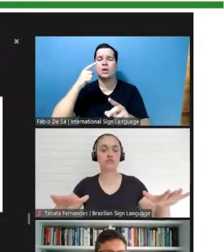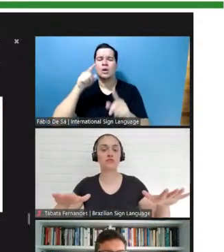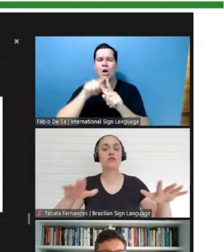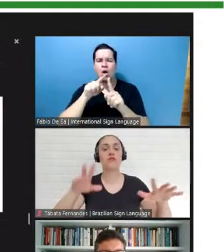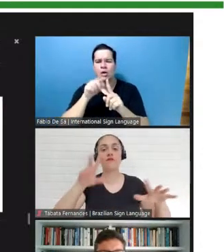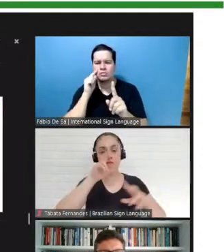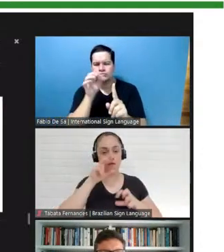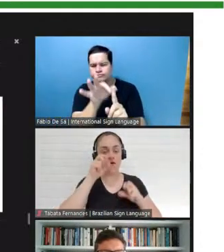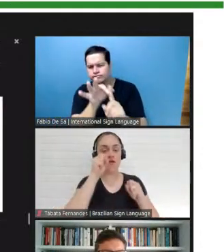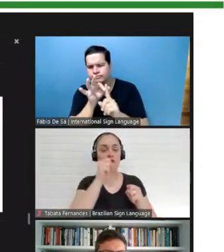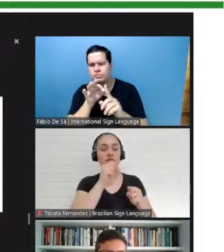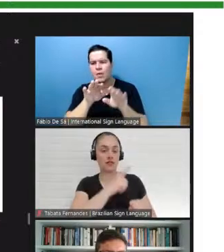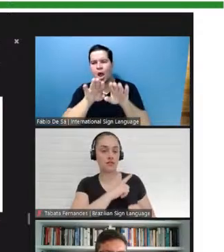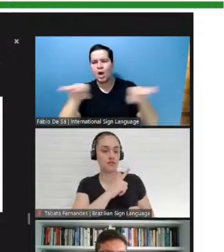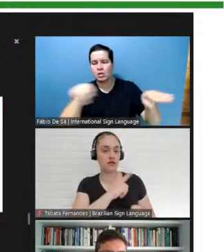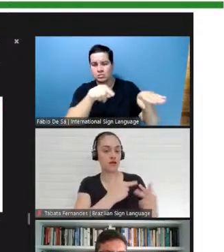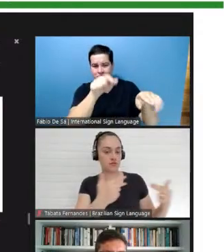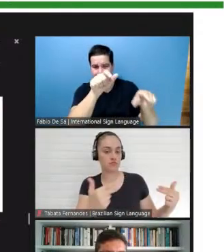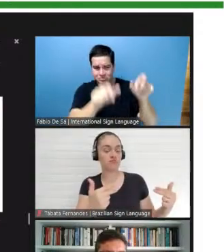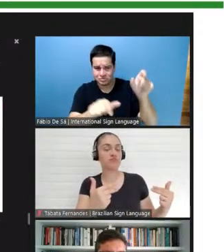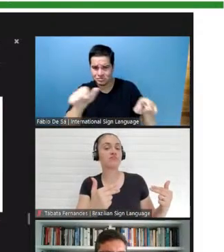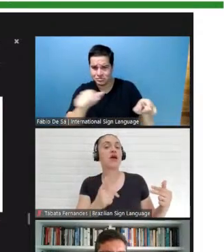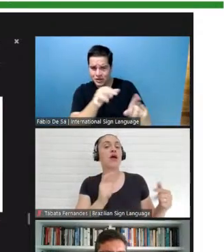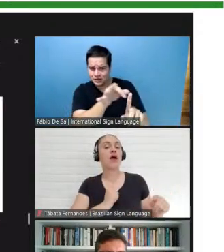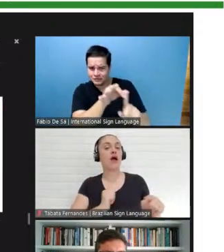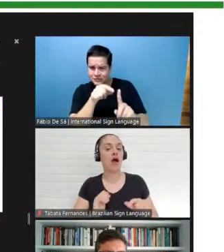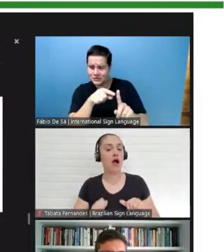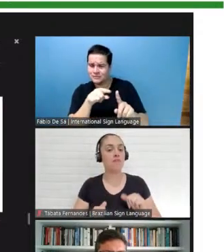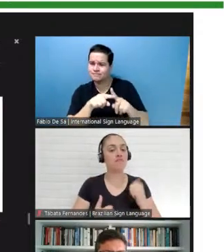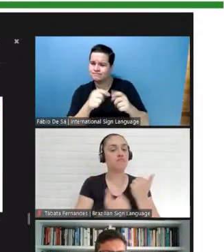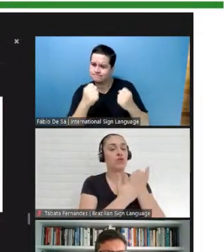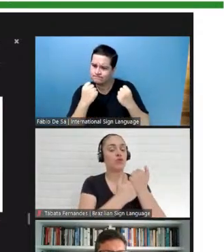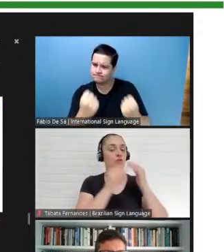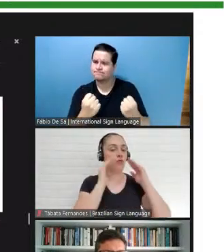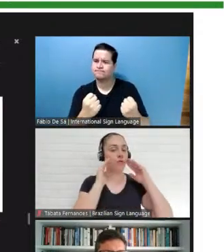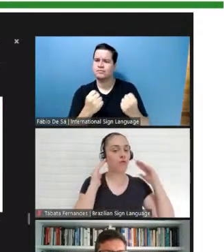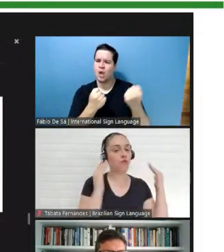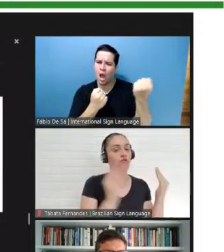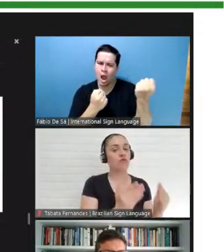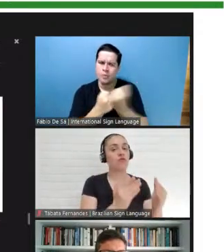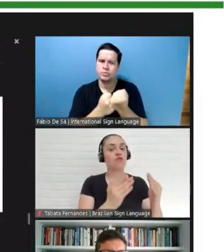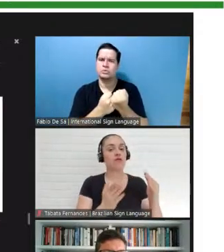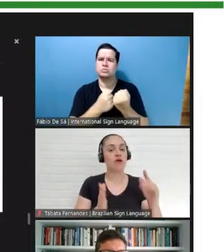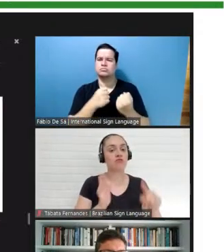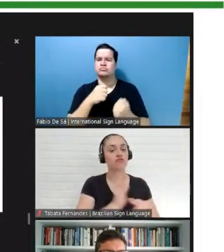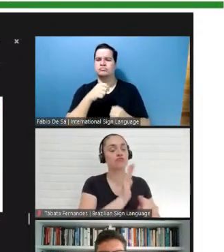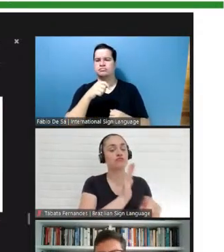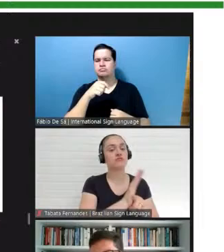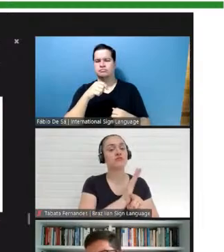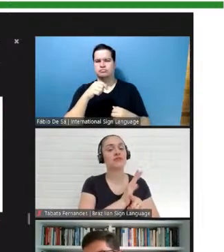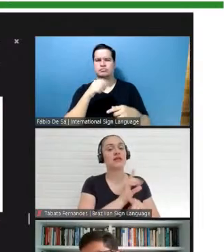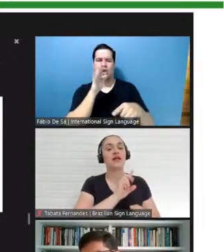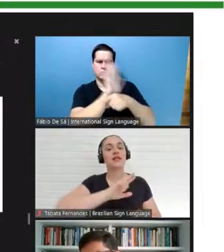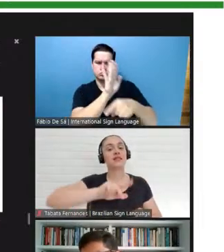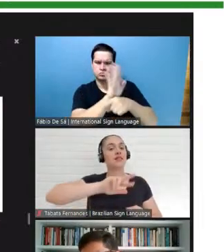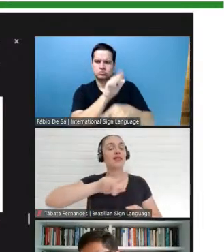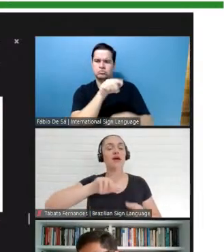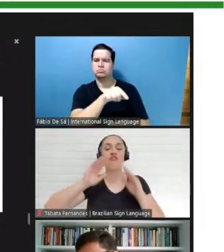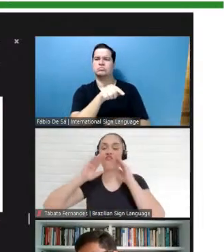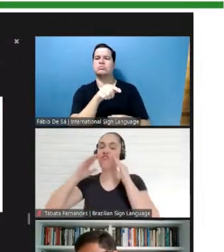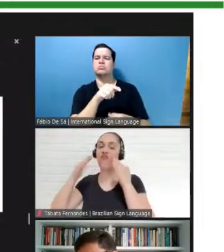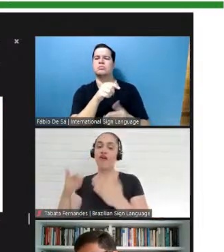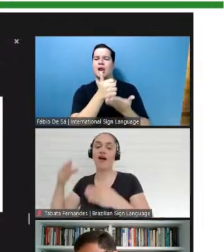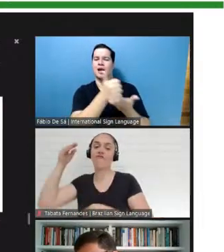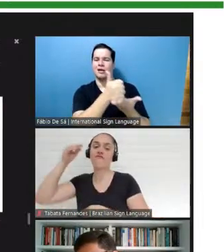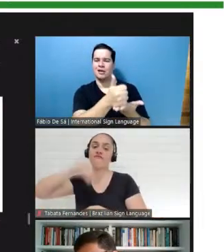than focusing on what they can't do, we look at the strengths and try and augment those strengths as well. We're looking to ensure that the student